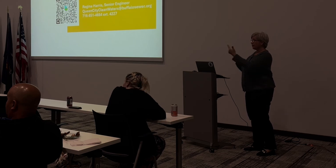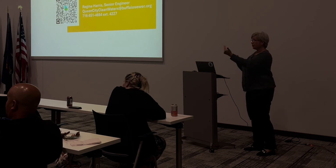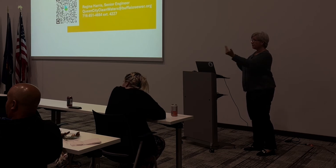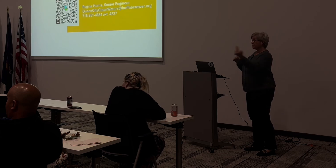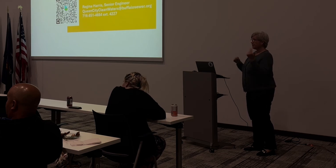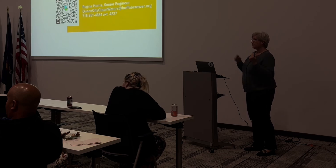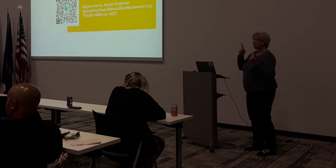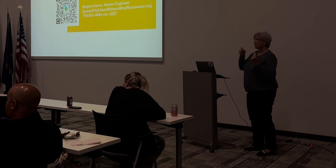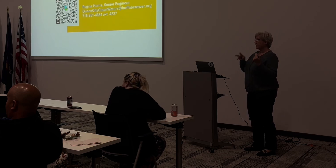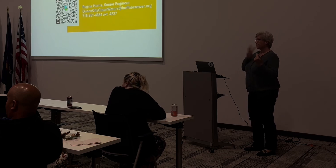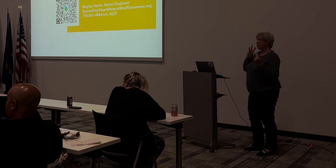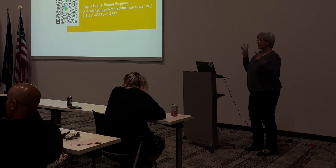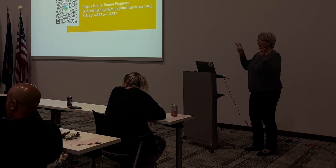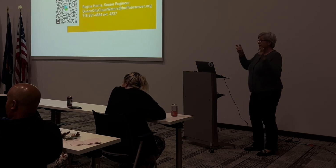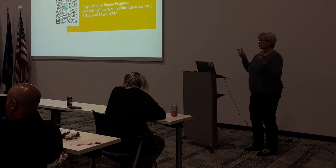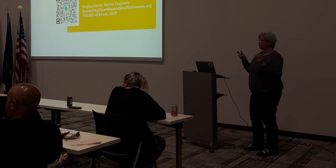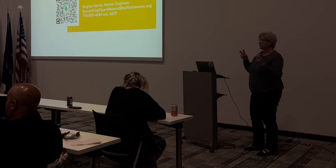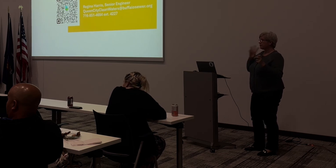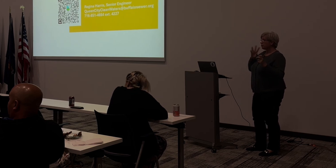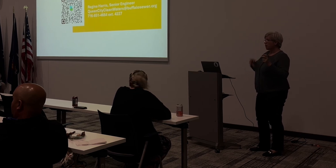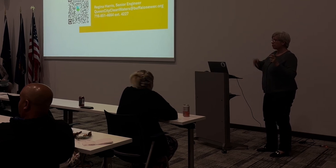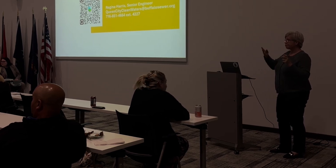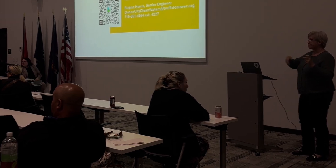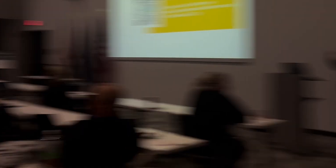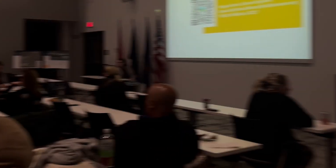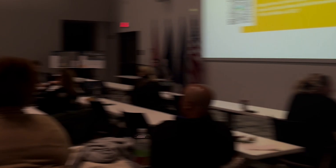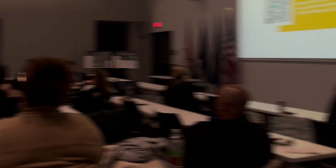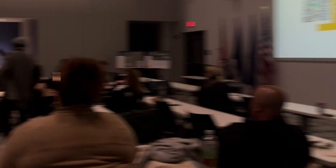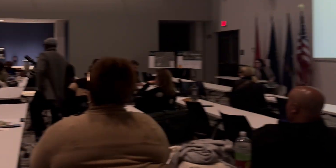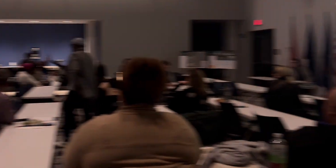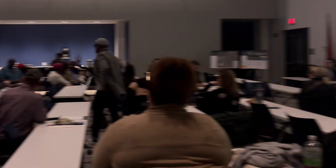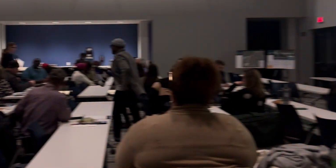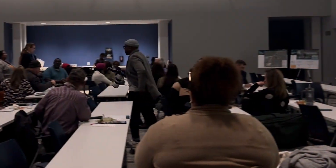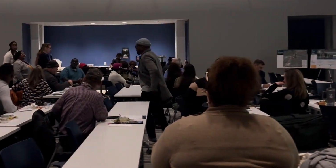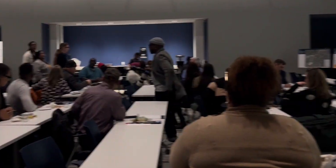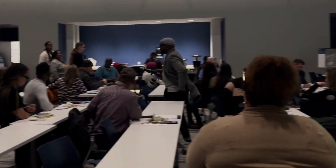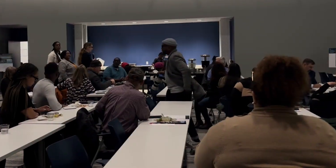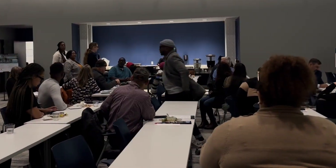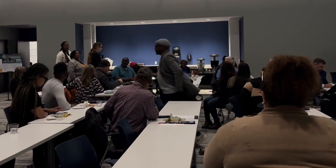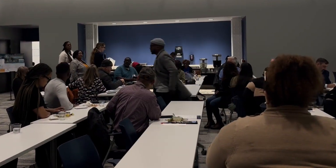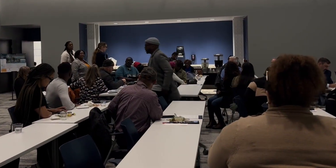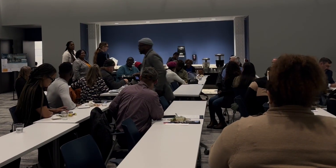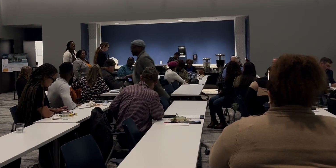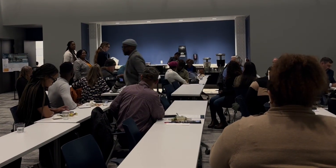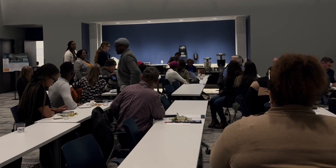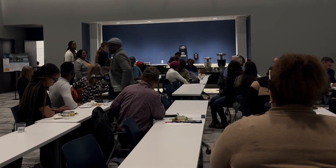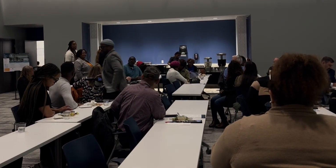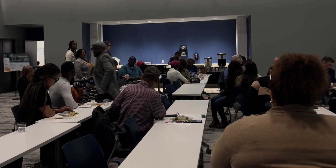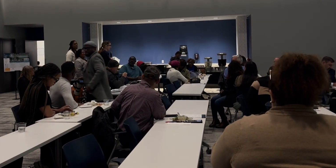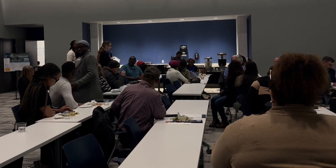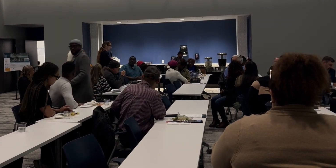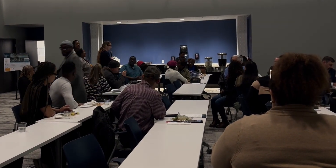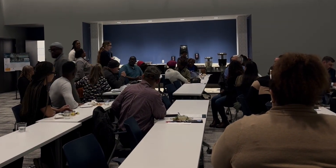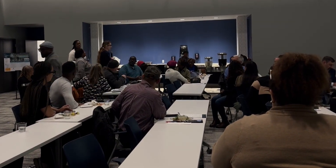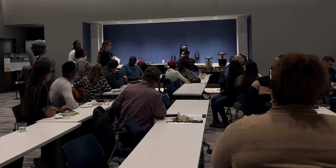issue? Do they have water issues, spring issues? So yes, we are aware of the cold